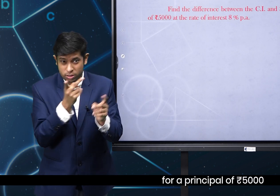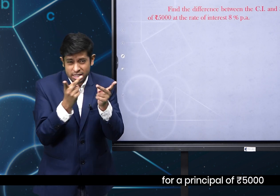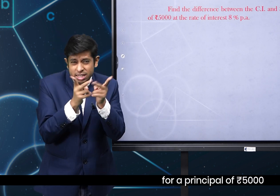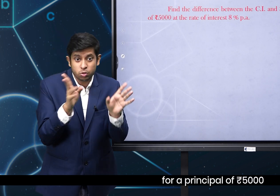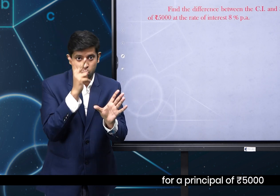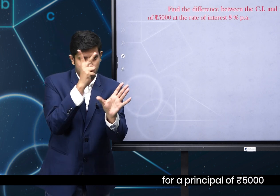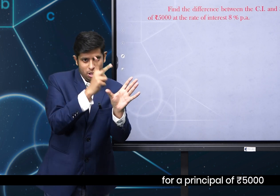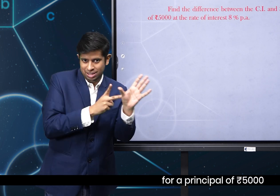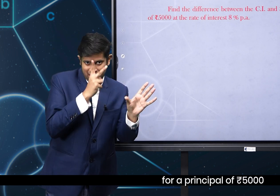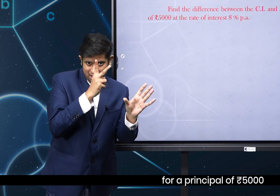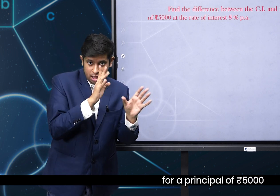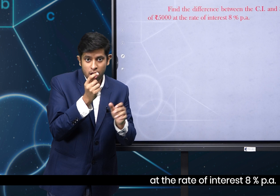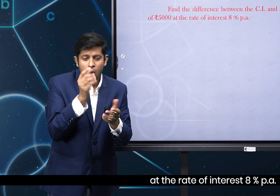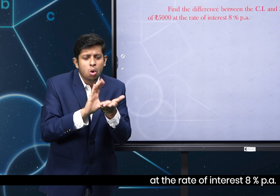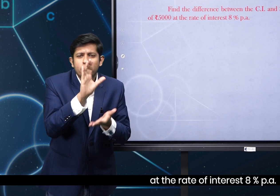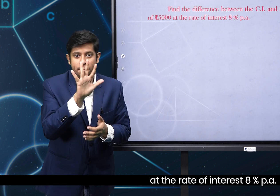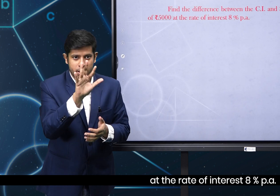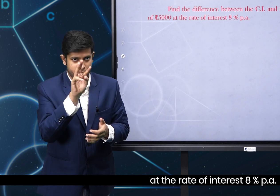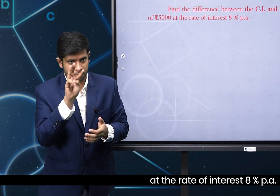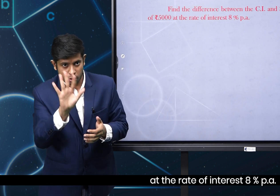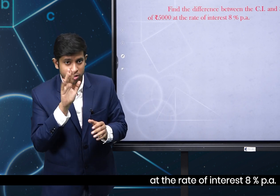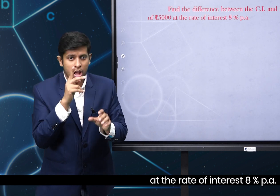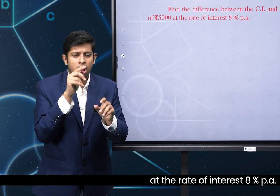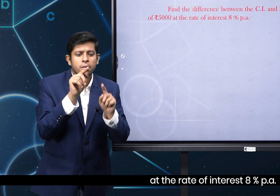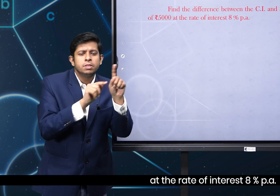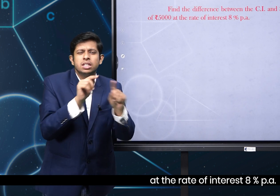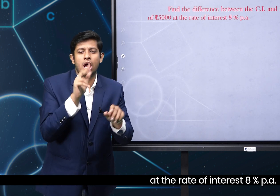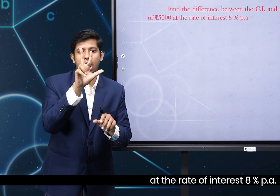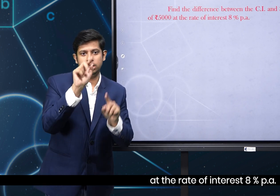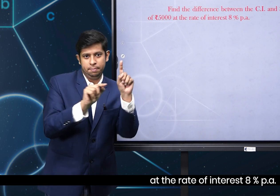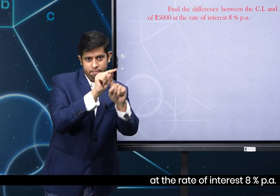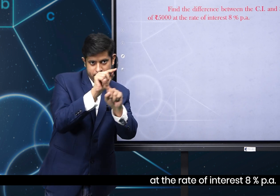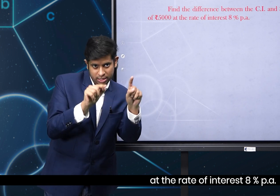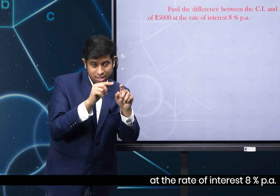of rupees 5000 at the rate of interest 8% per annum.